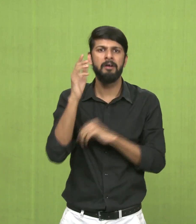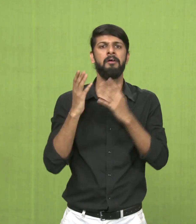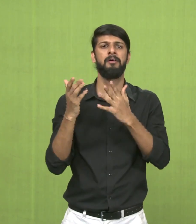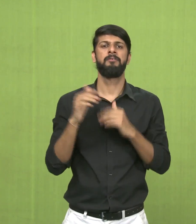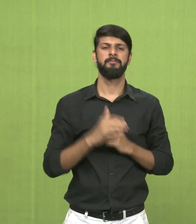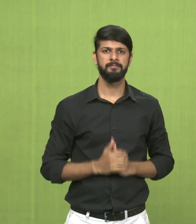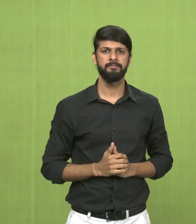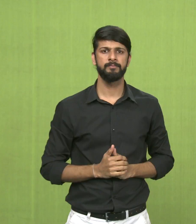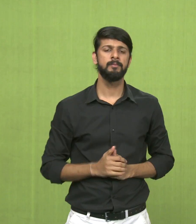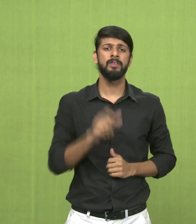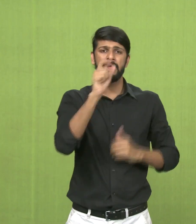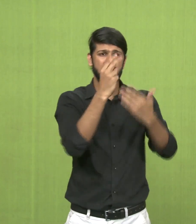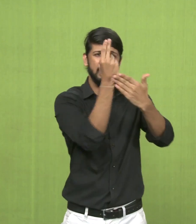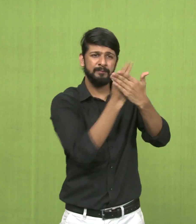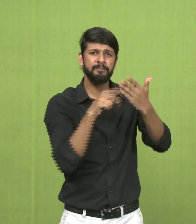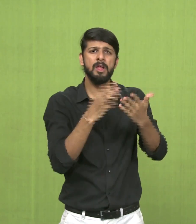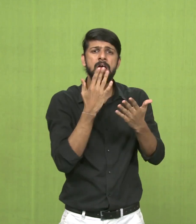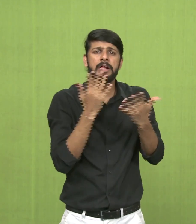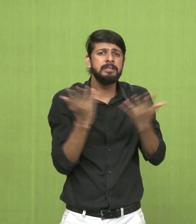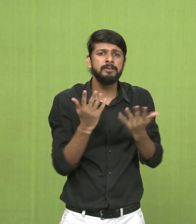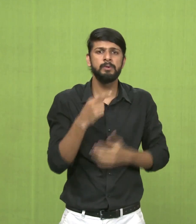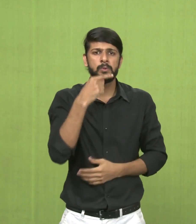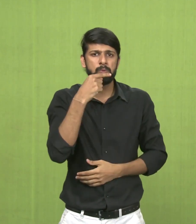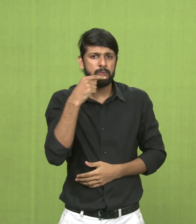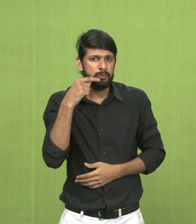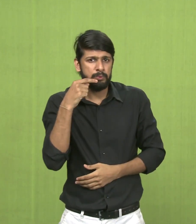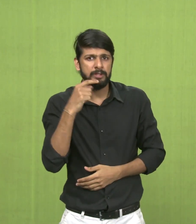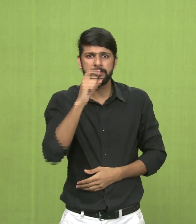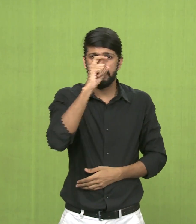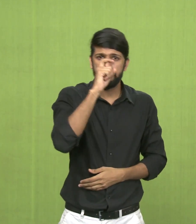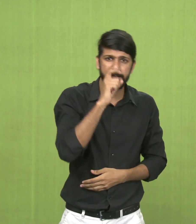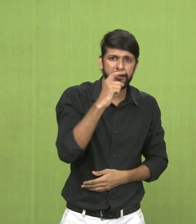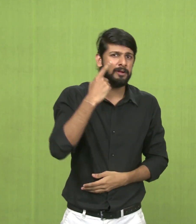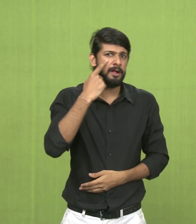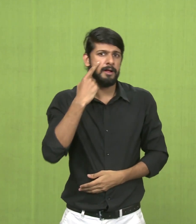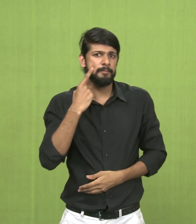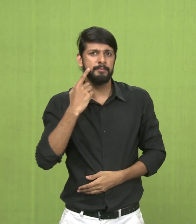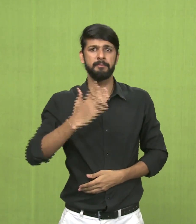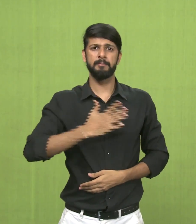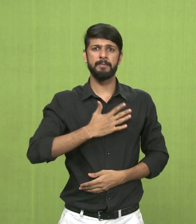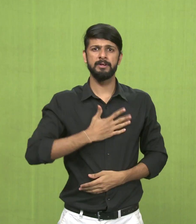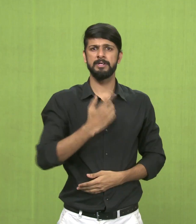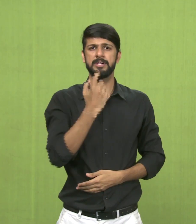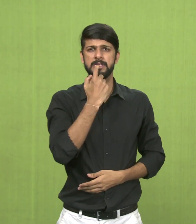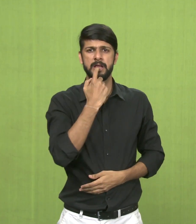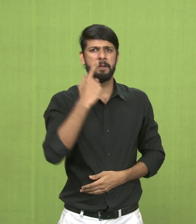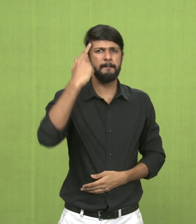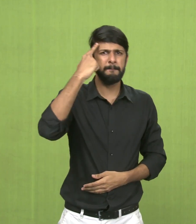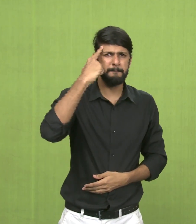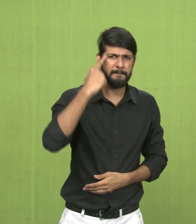So, you have to observe and you would be able to find the rider and the church on top of the two mountains. The colors used, red, blue, yellow,